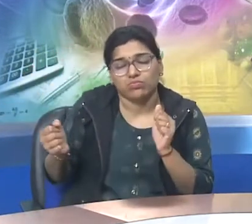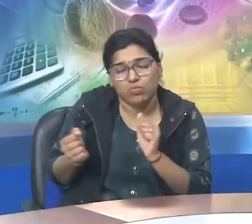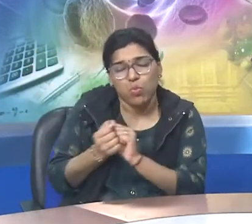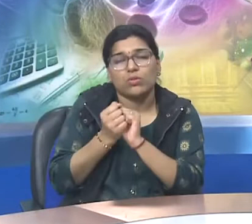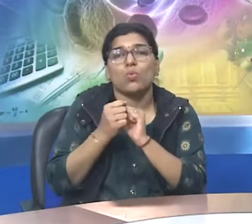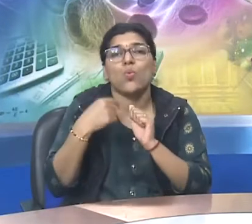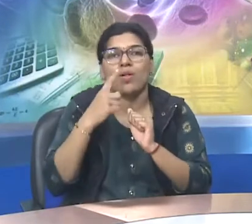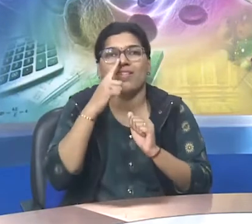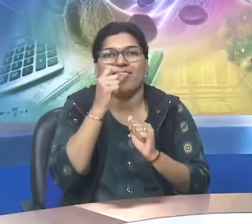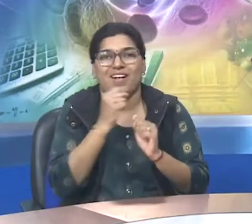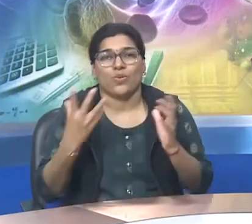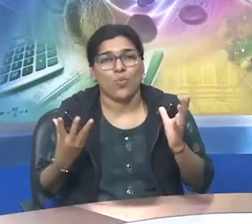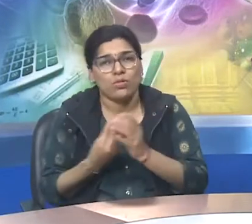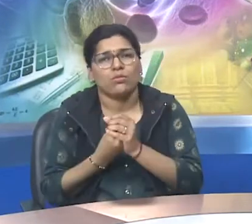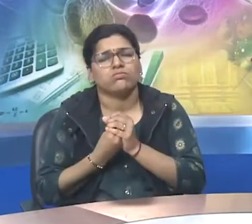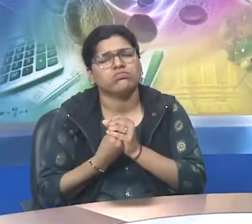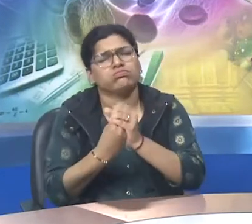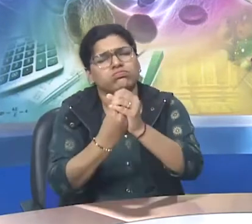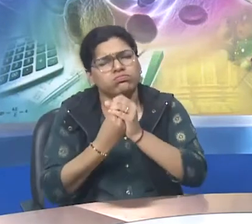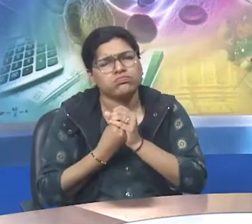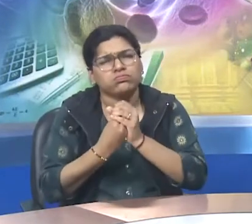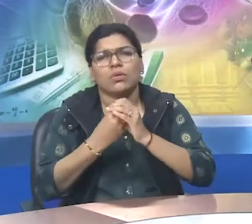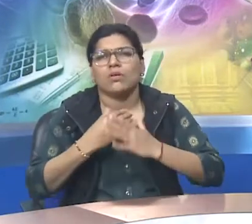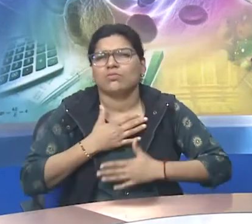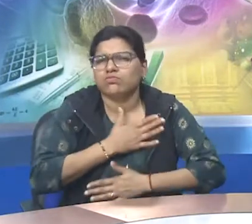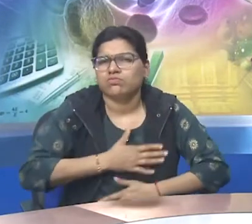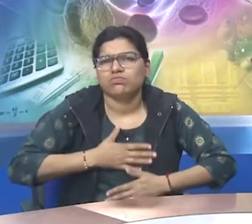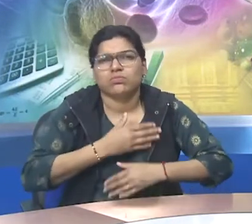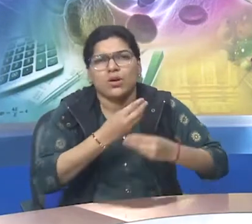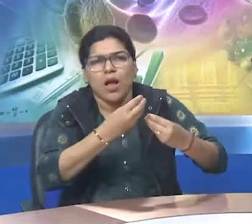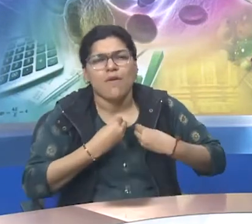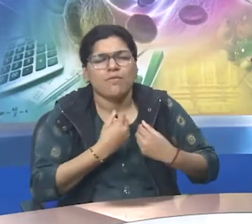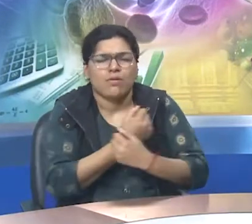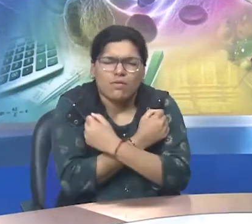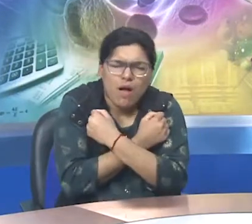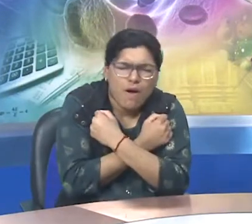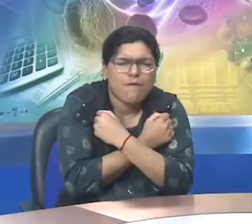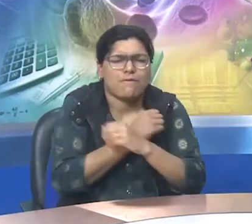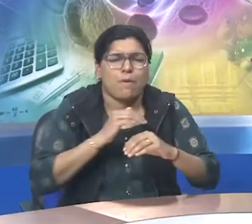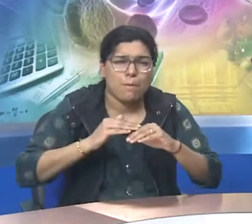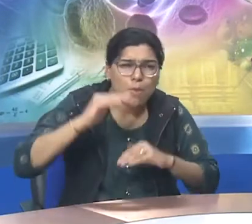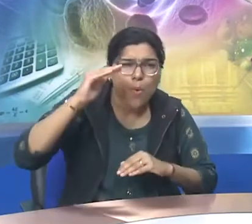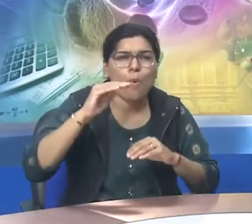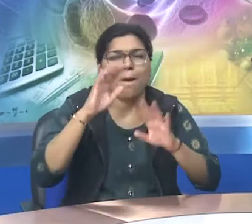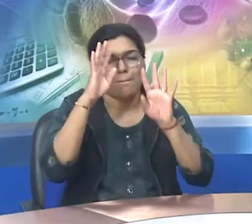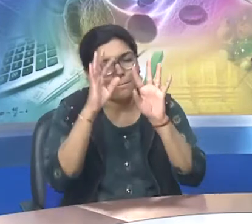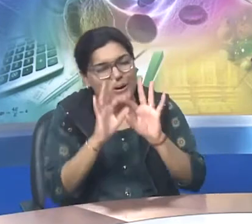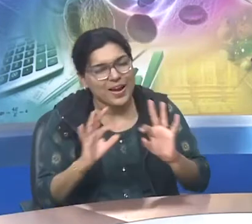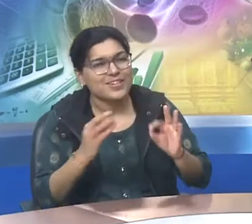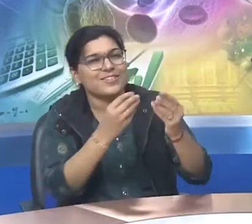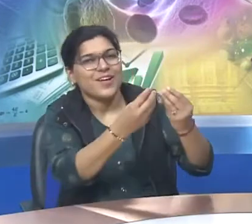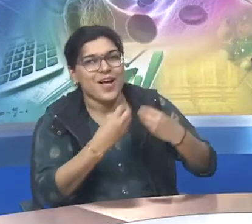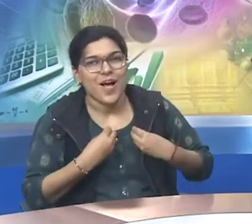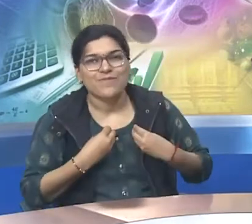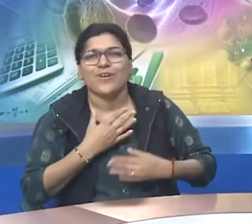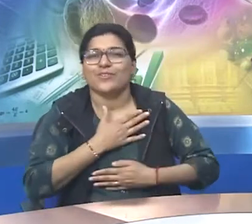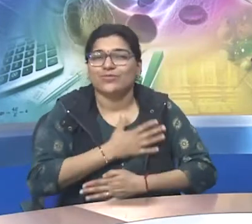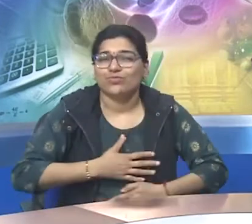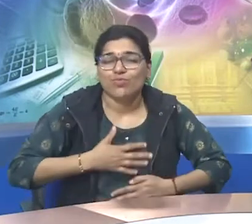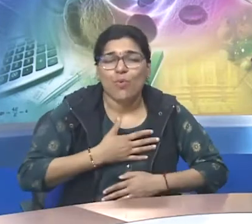Kamala Das was very young that time, and she used to love her grandmother a